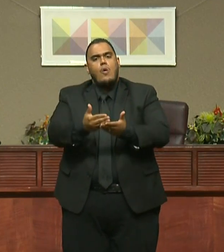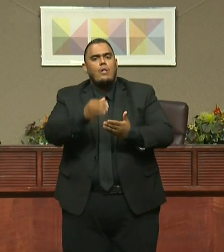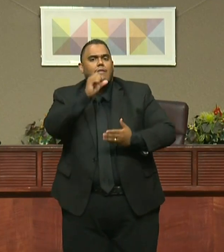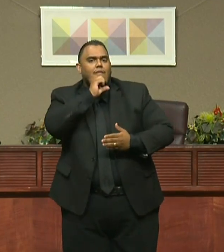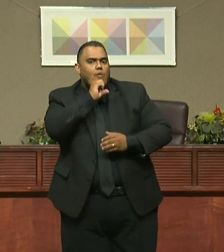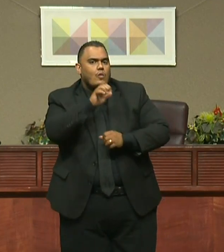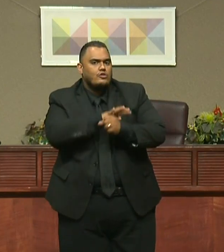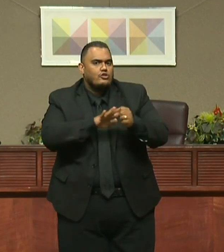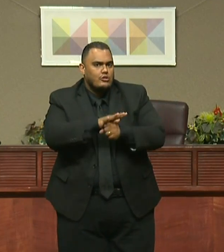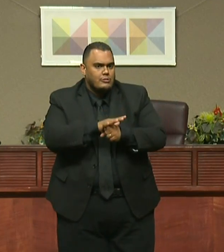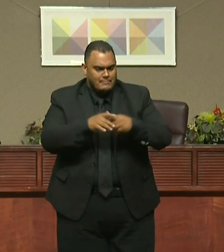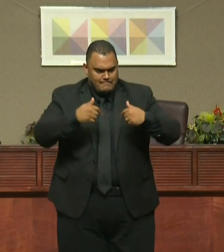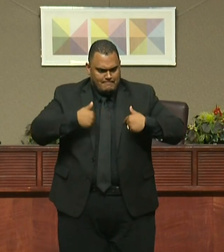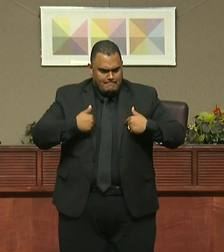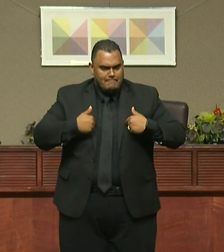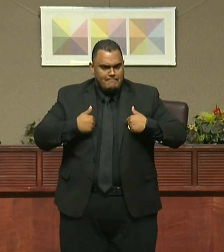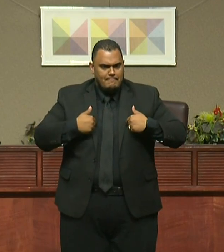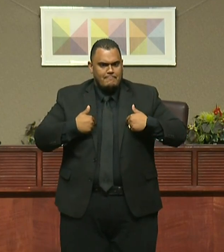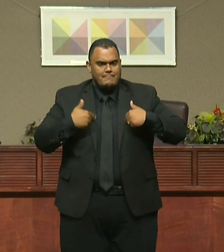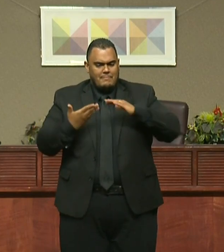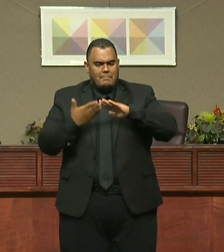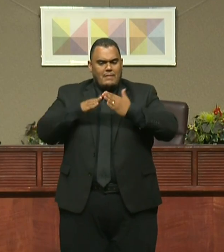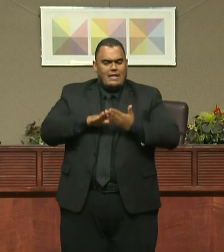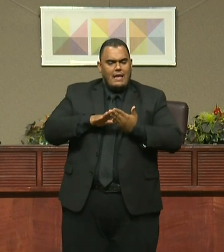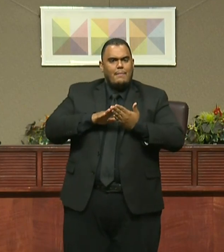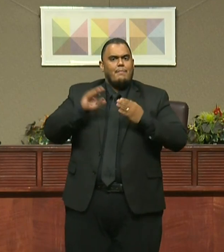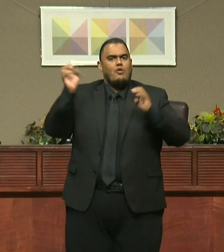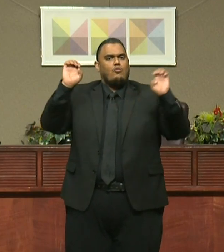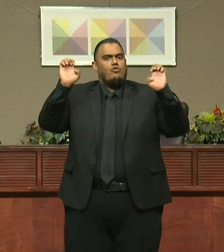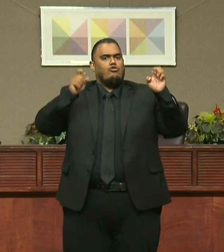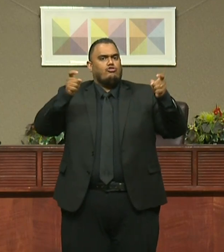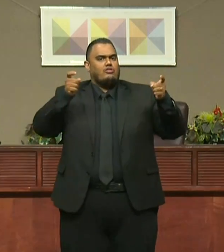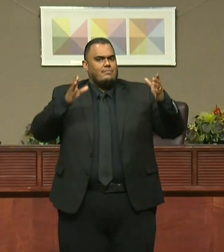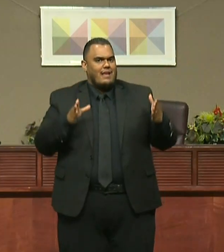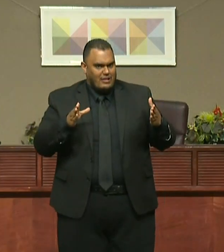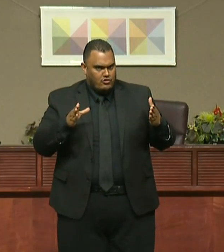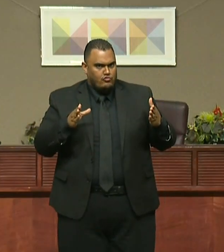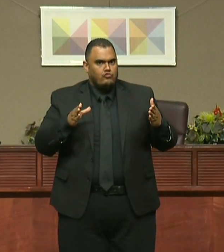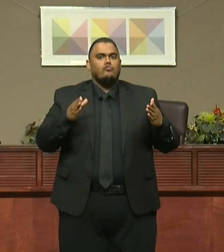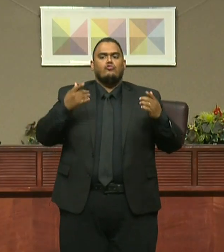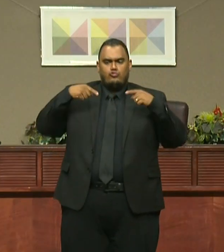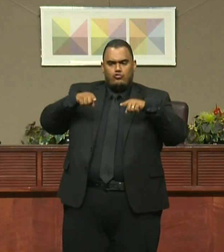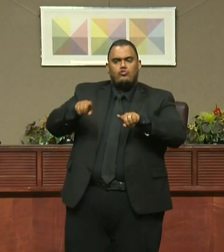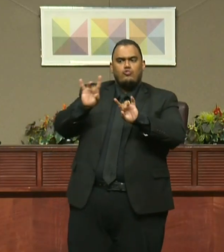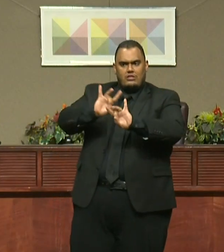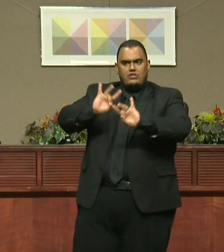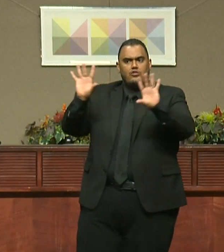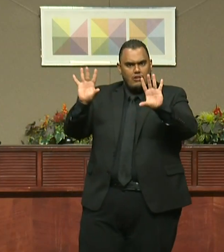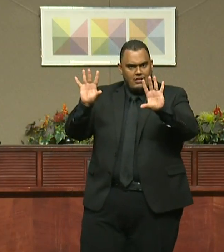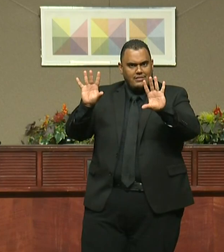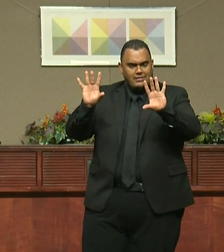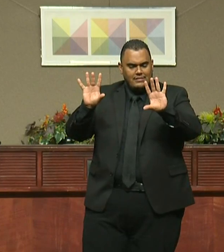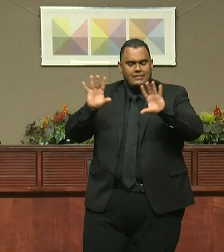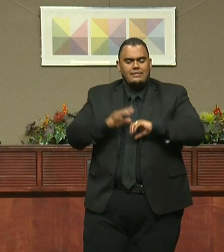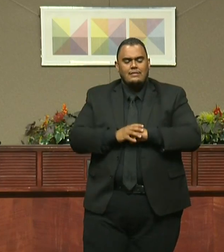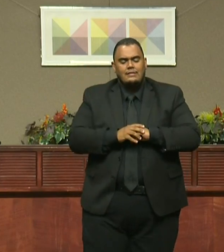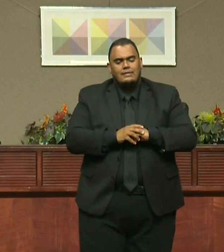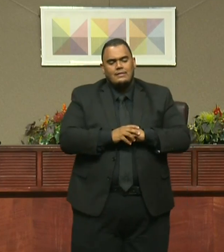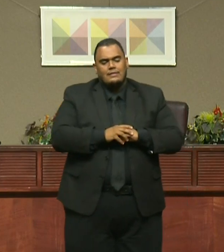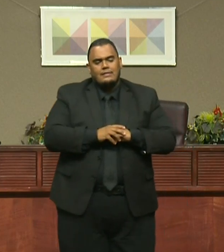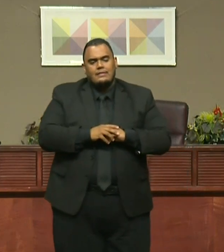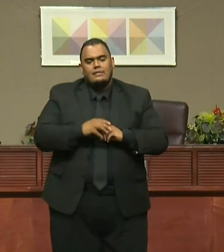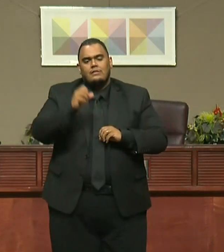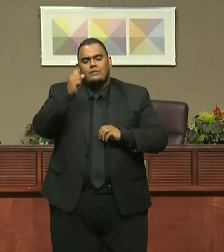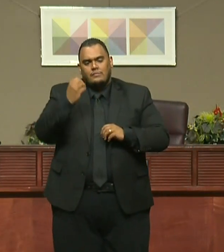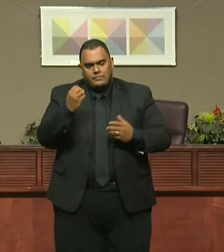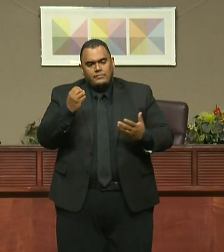I become the emergency manager by county charter during a crisis, and so we have